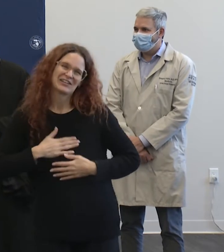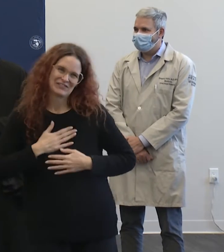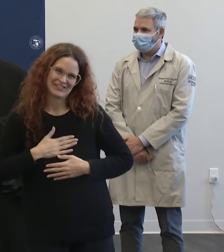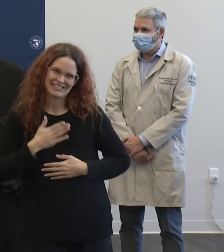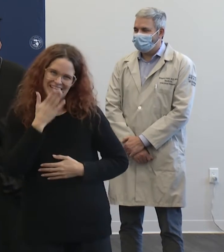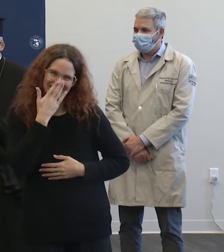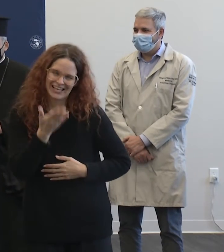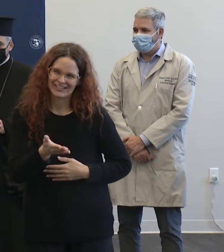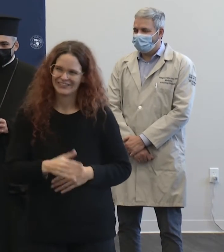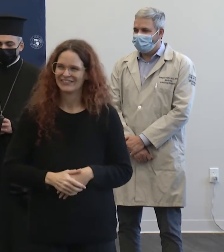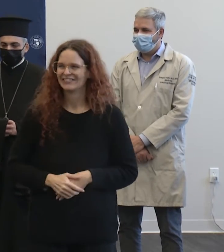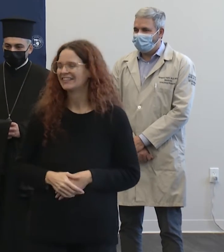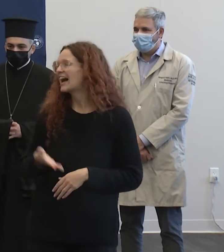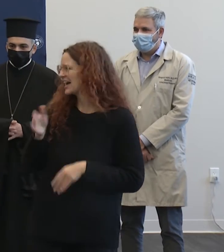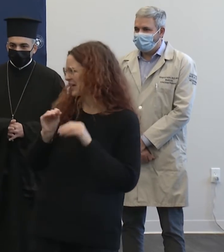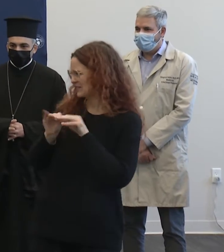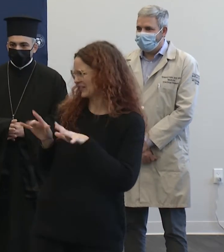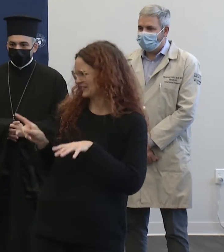it. Thank you.